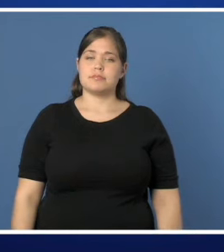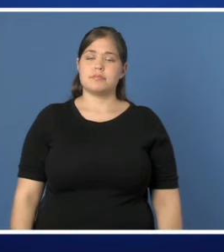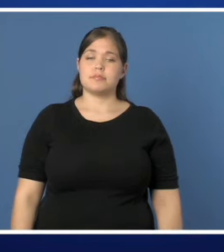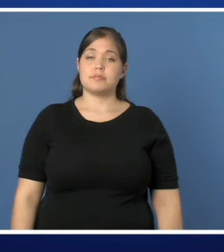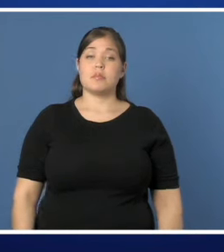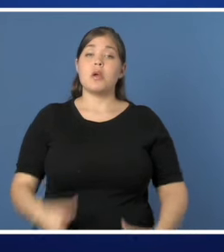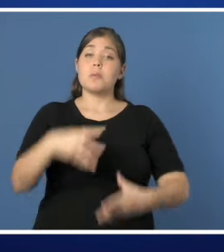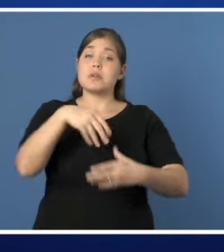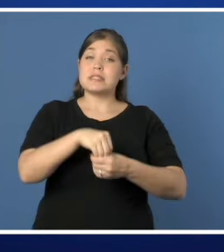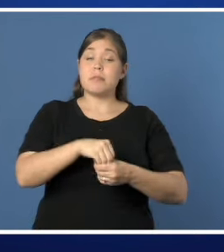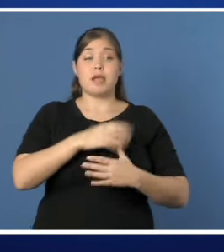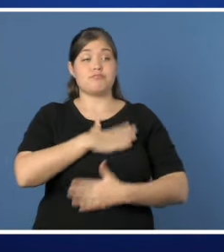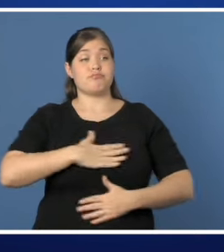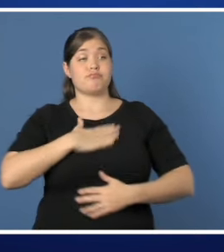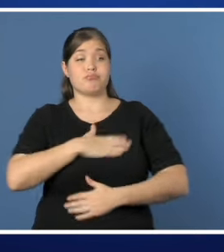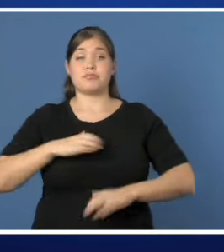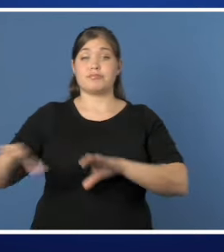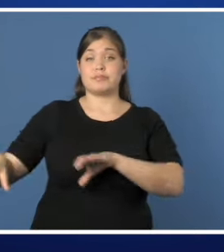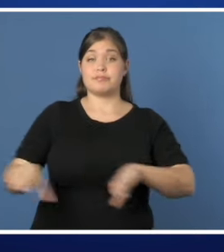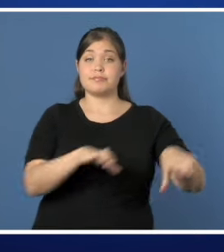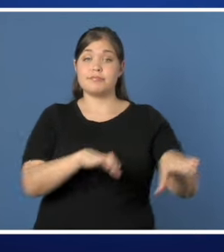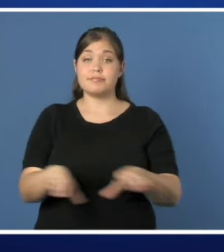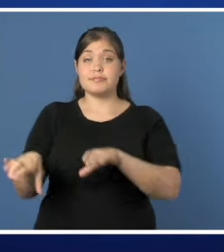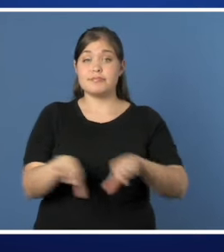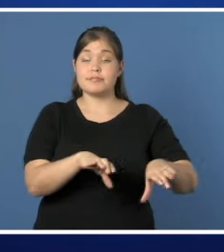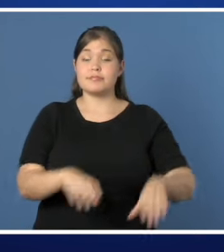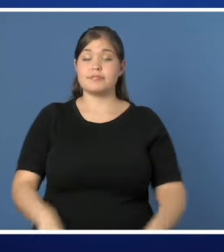Participate in leisure and recreational activities